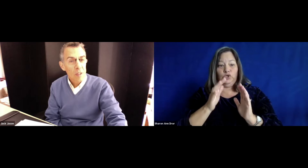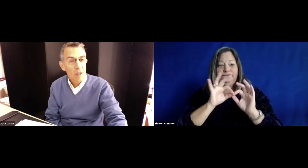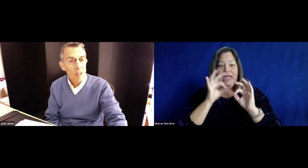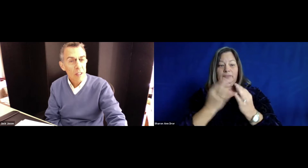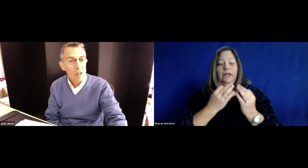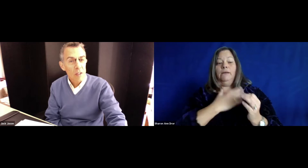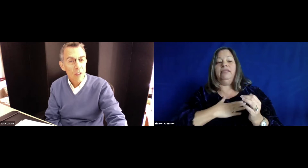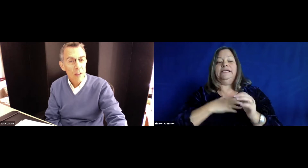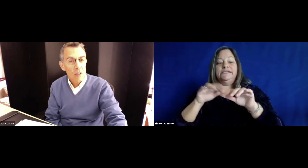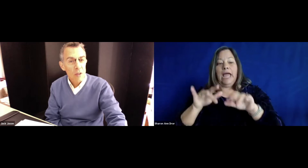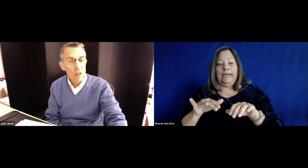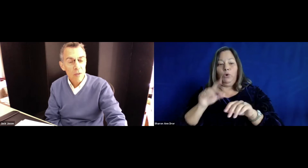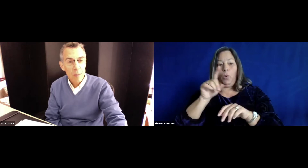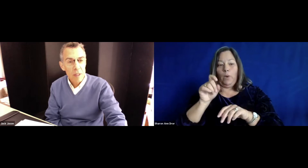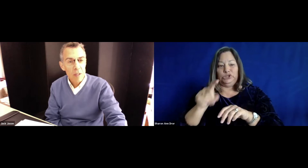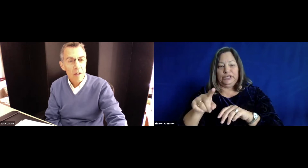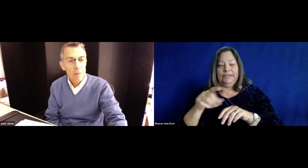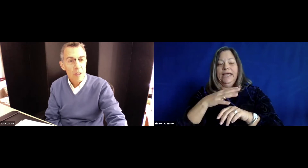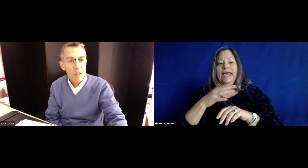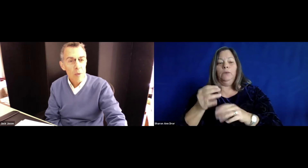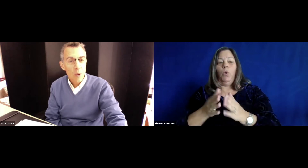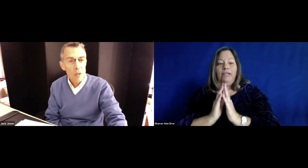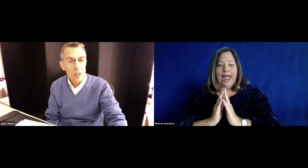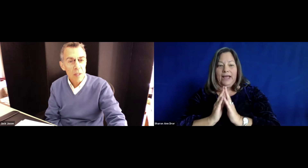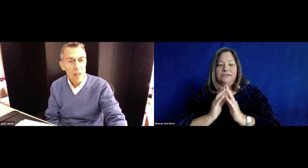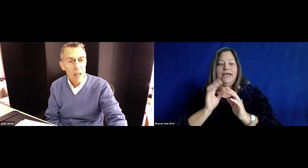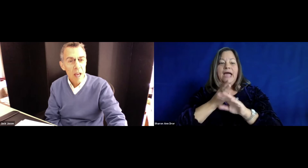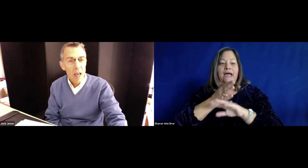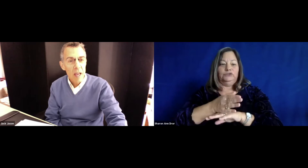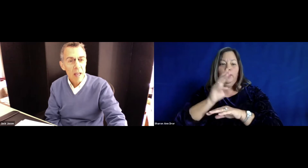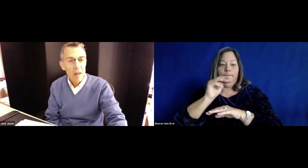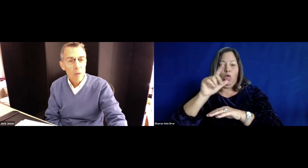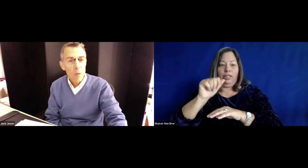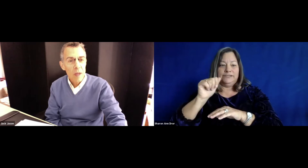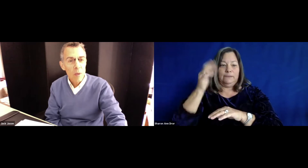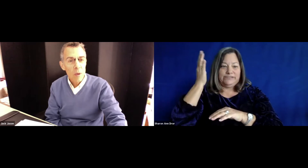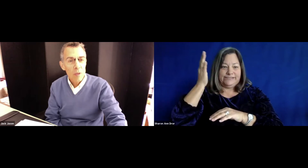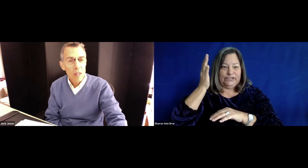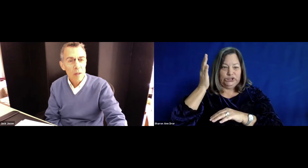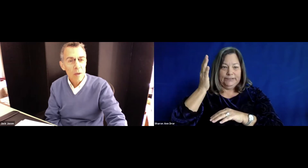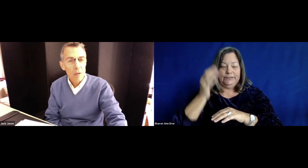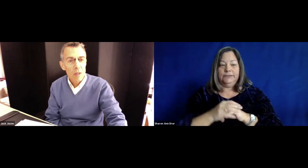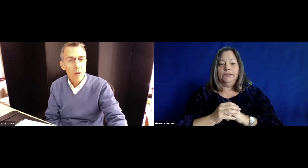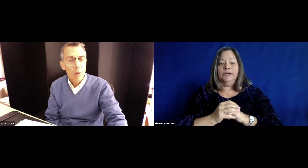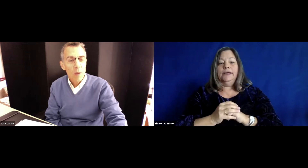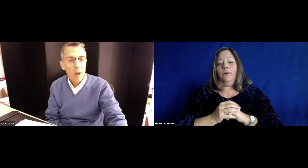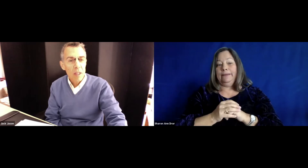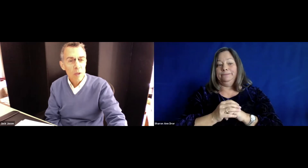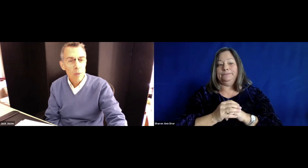specifically to the survivors or to their families, please type your question and we will present those when Marla gives your